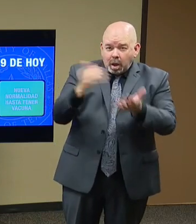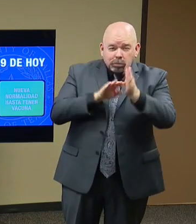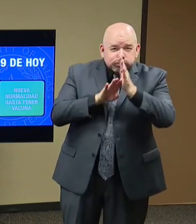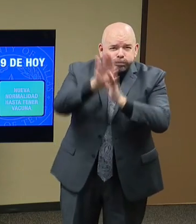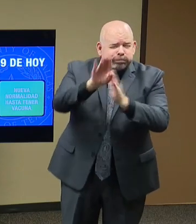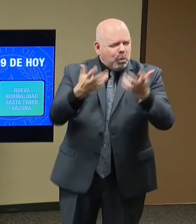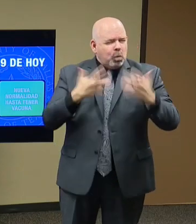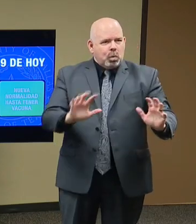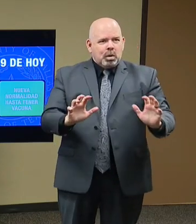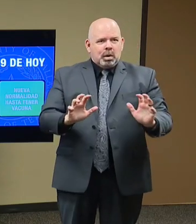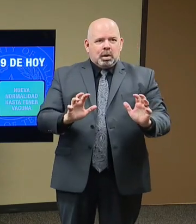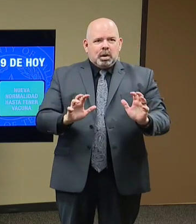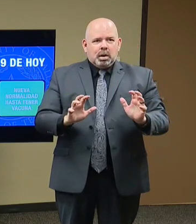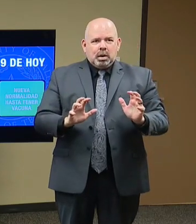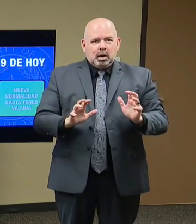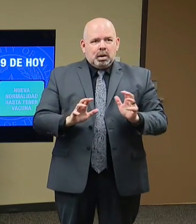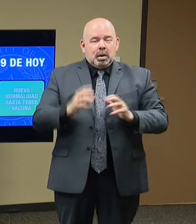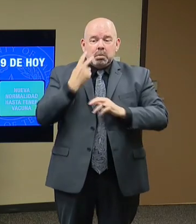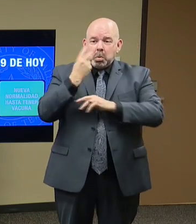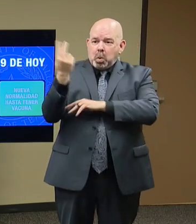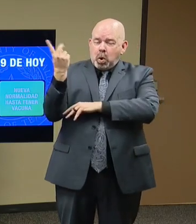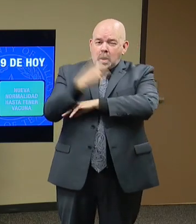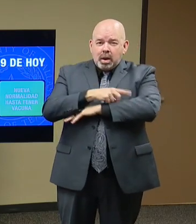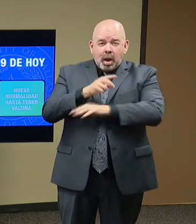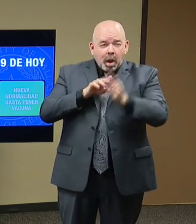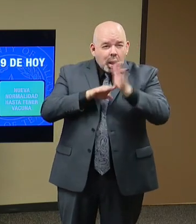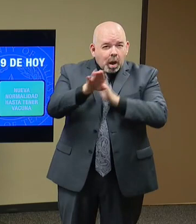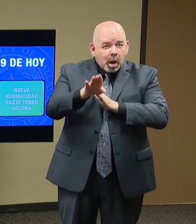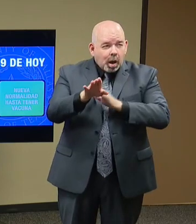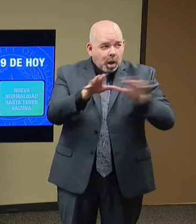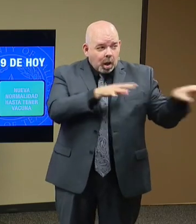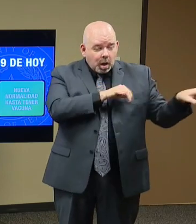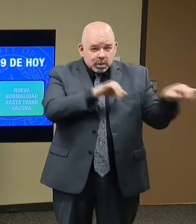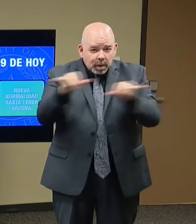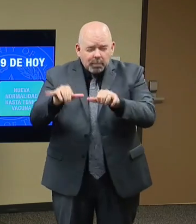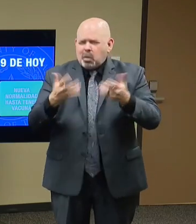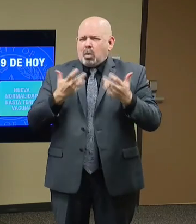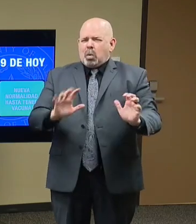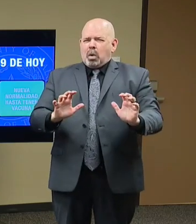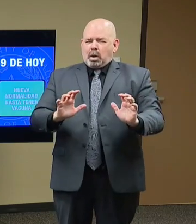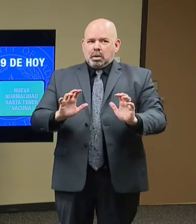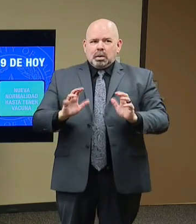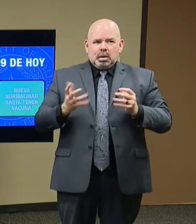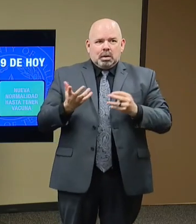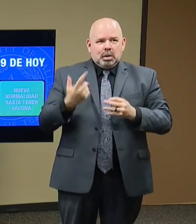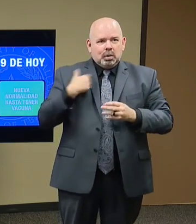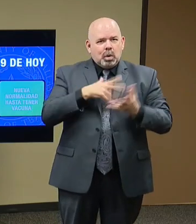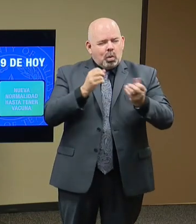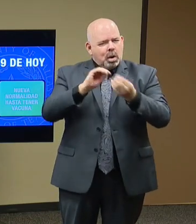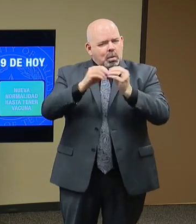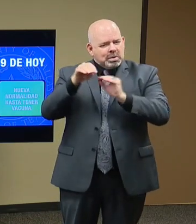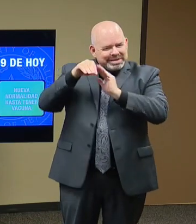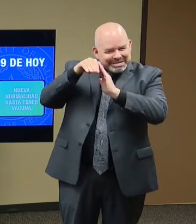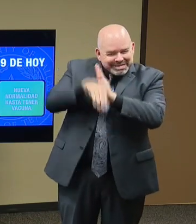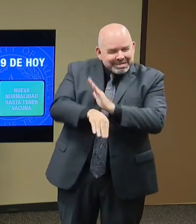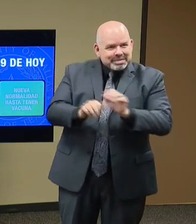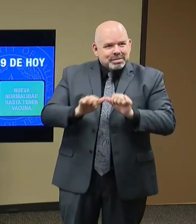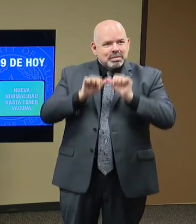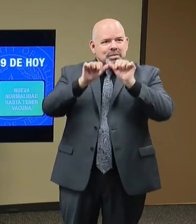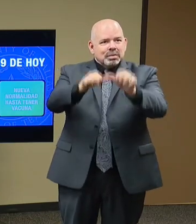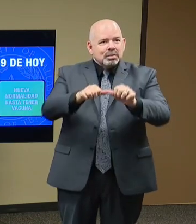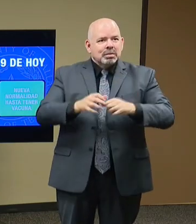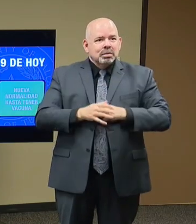over Labor Day. And people really need to remain vigilant with all of these, with the universal masking